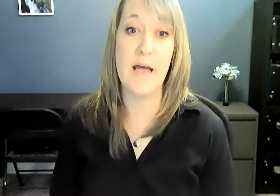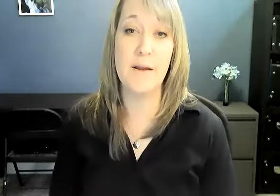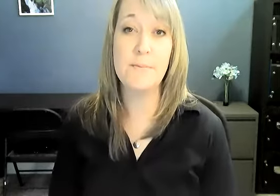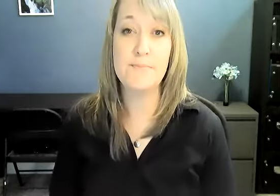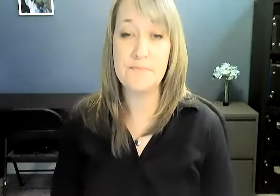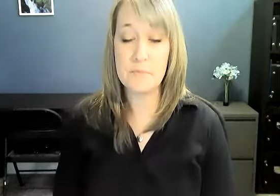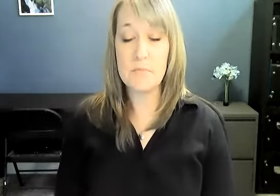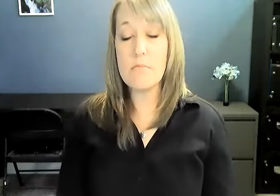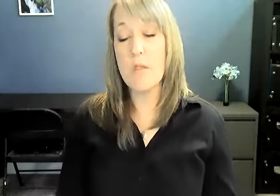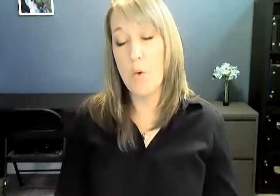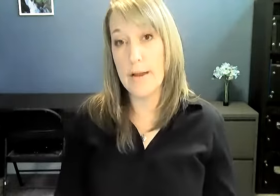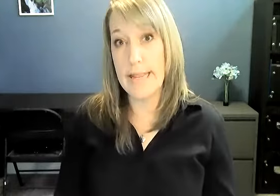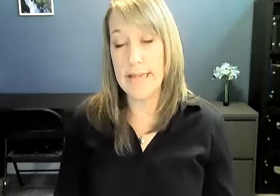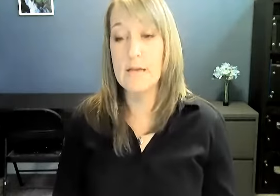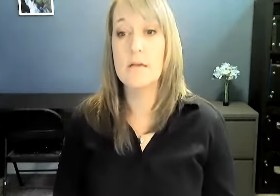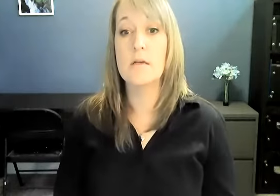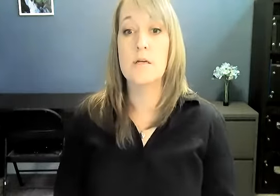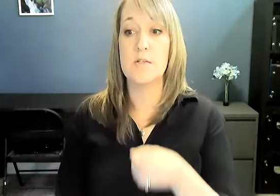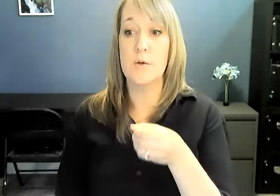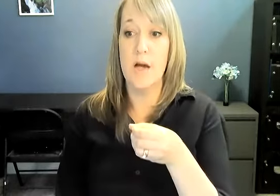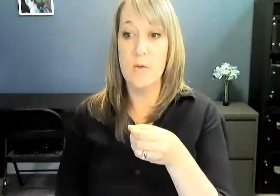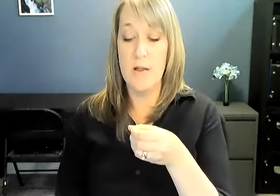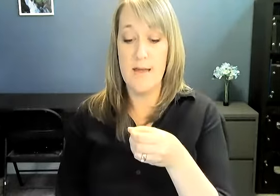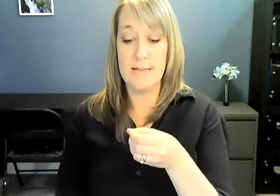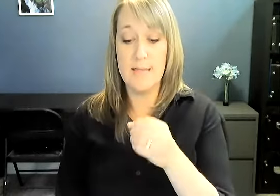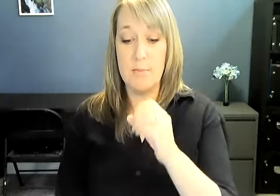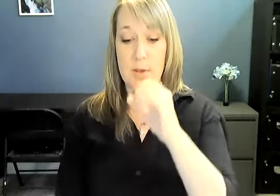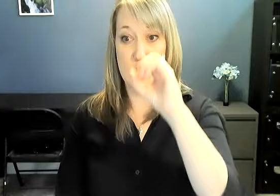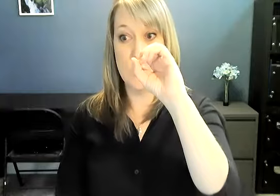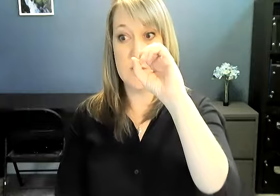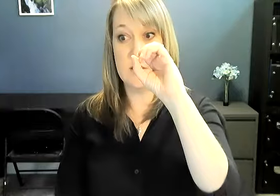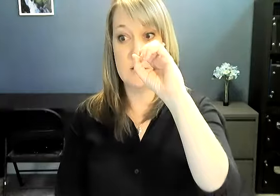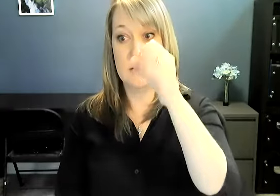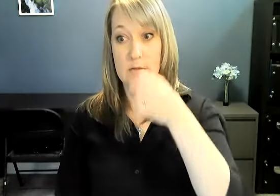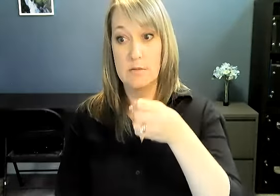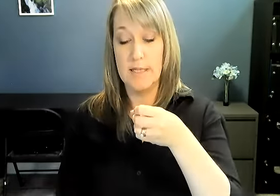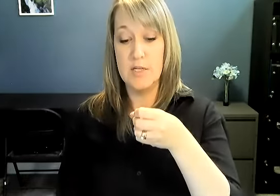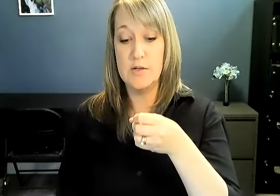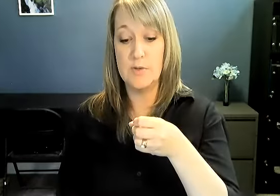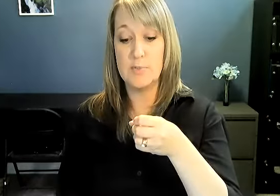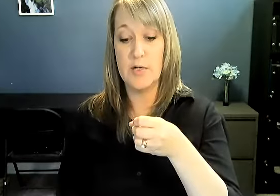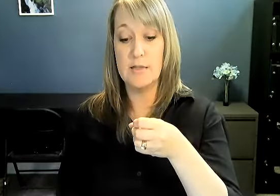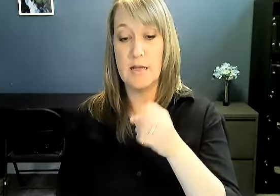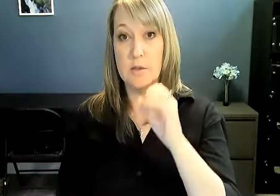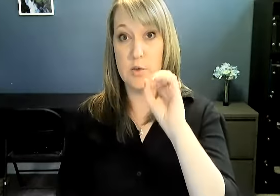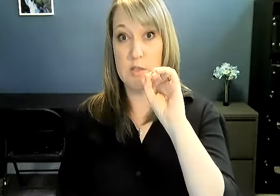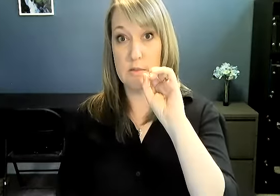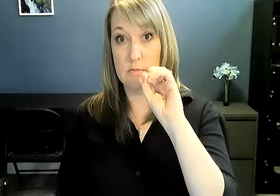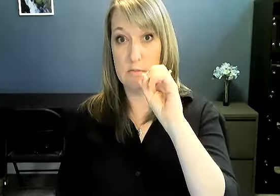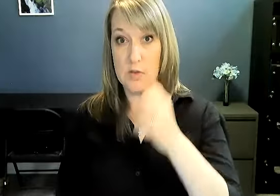Inside or in. So you kind of want that same loose, like you did for spring, that loose